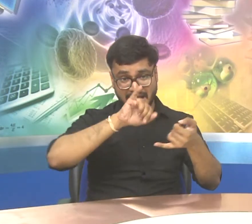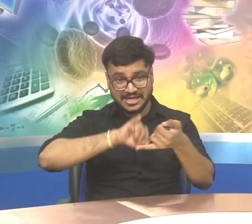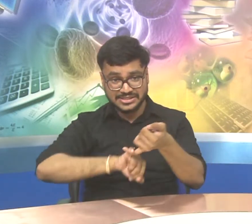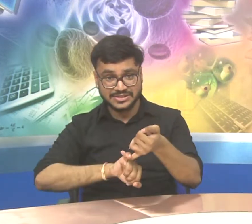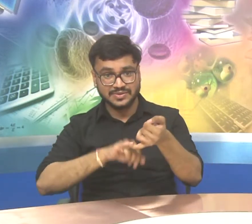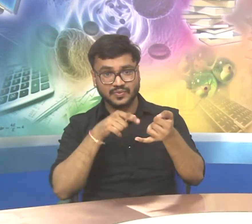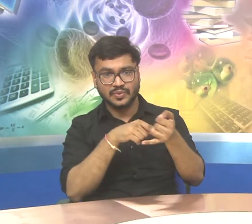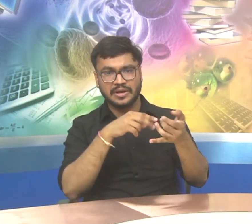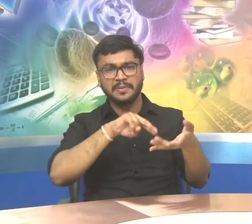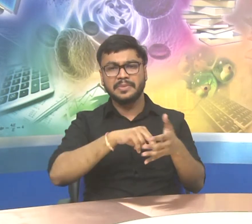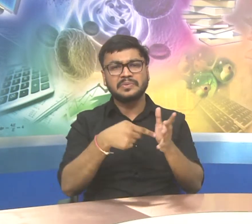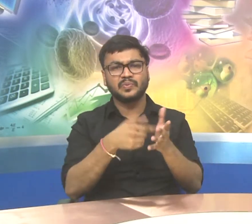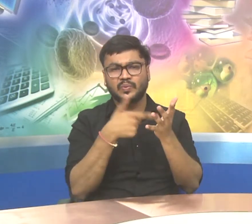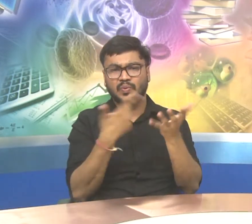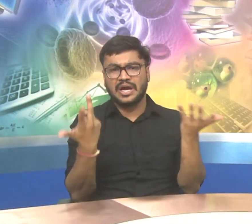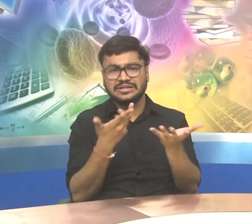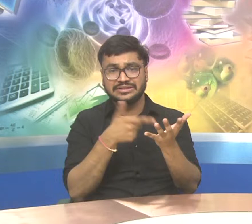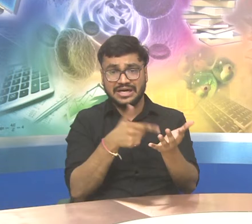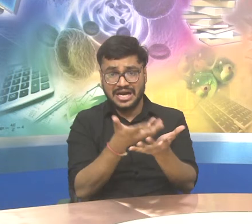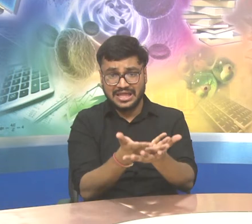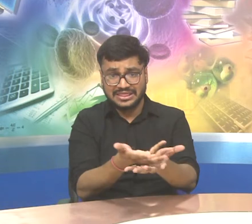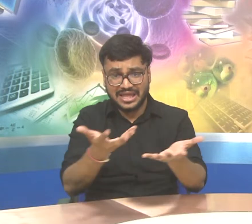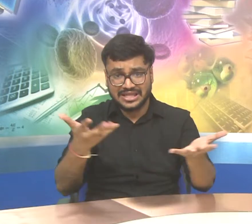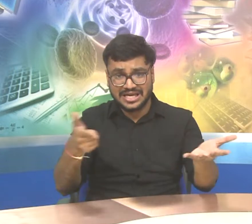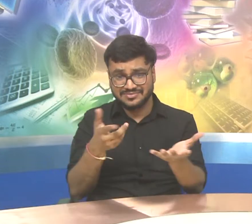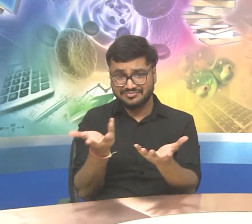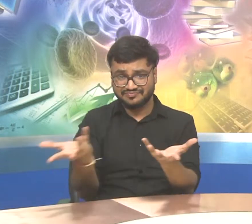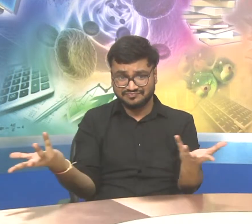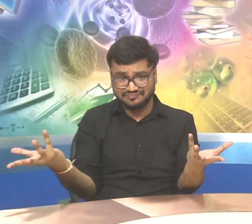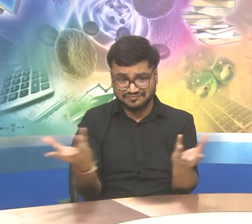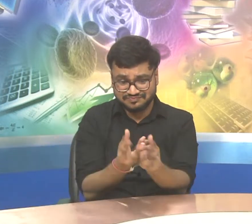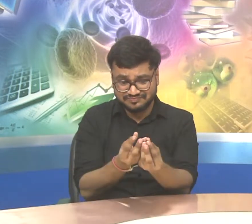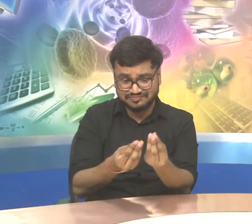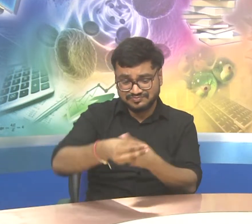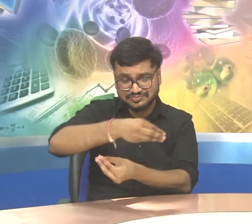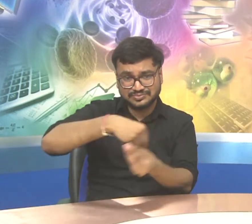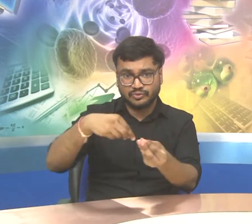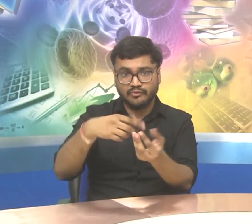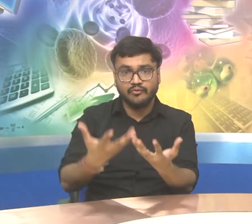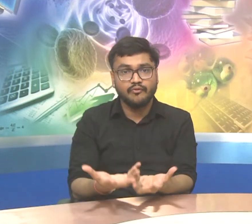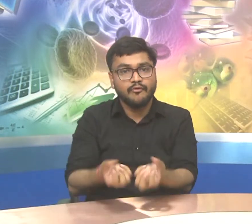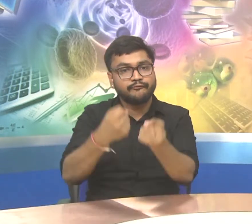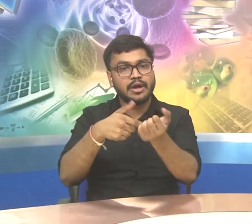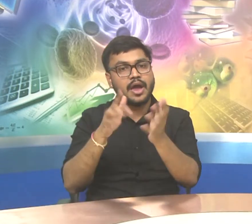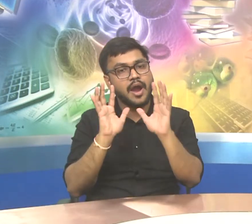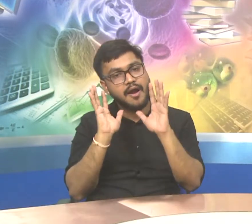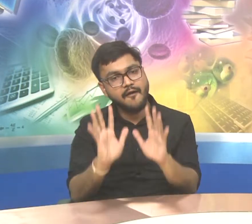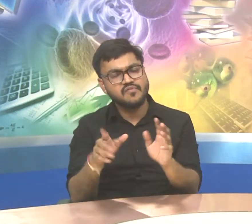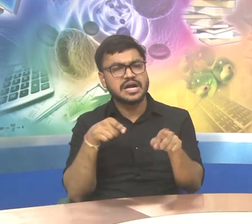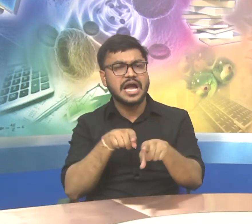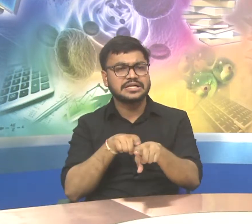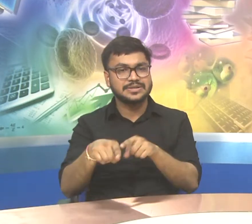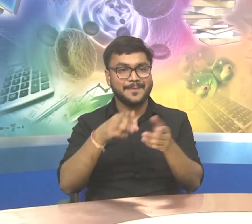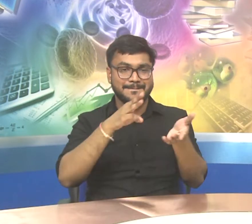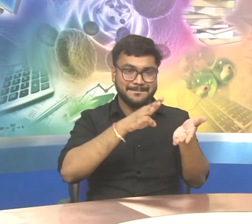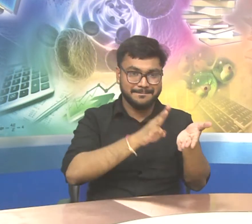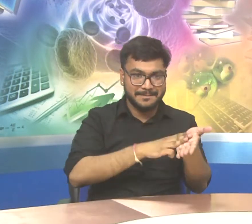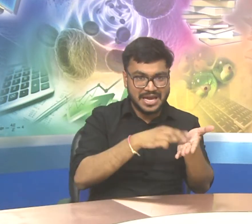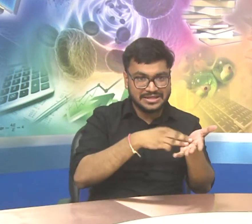And primordial soup, it means a simple inorganic compounds like